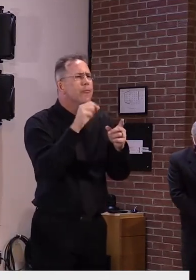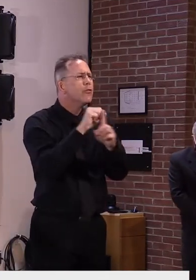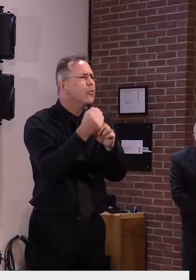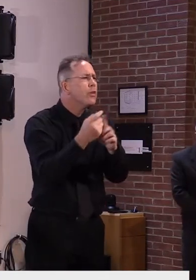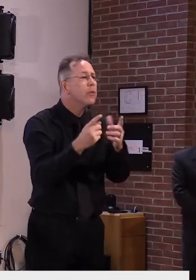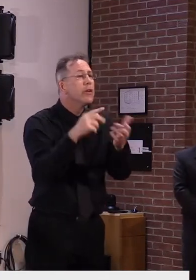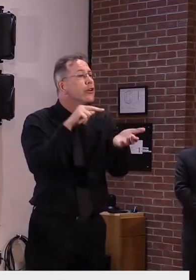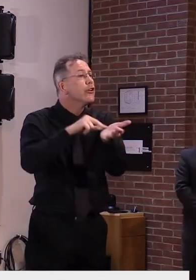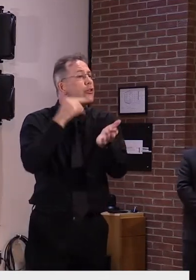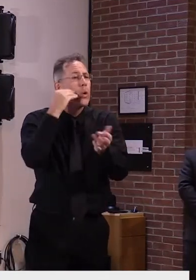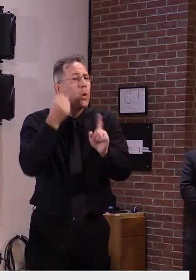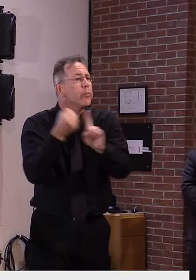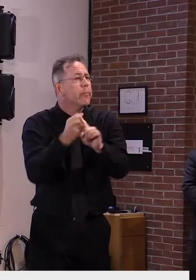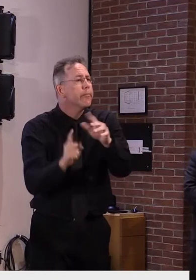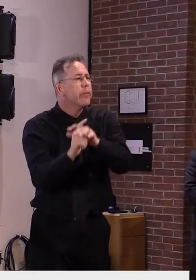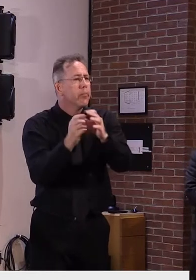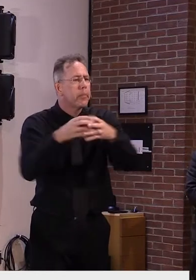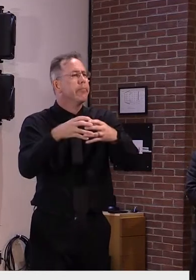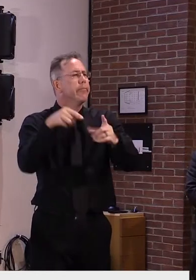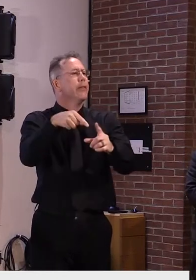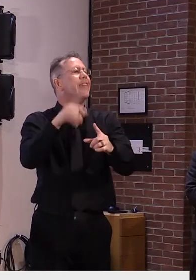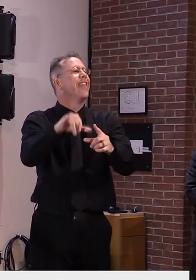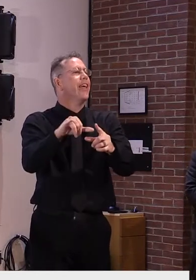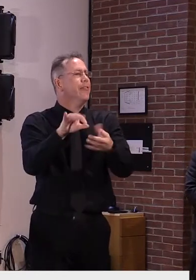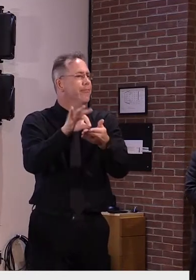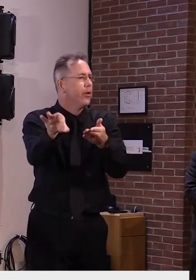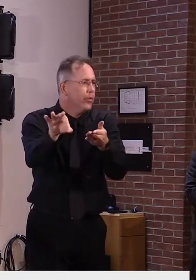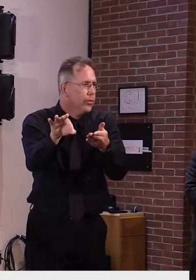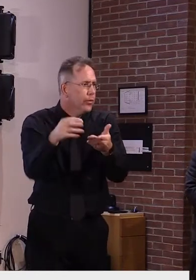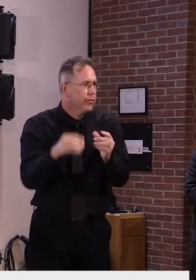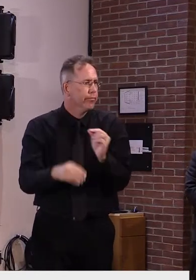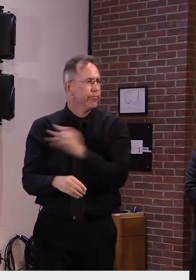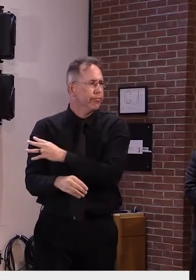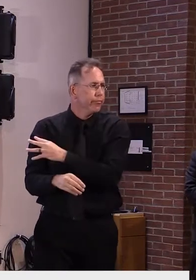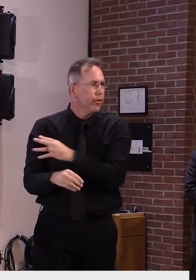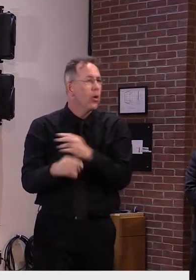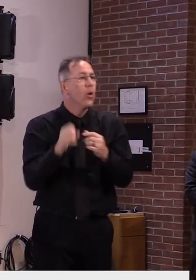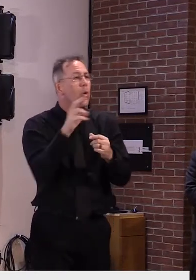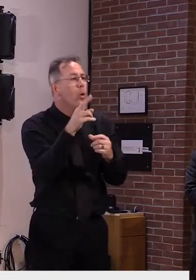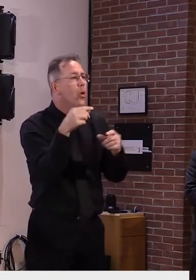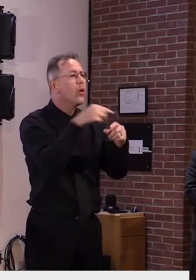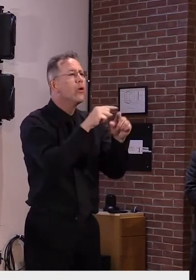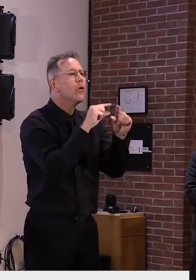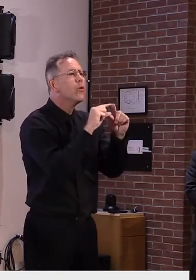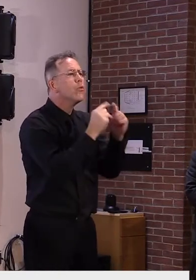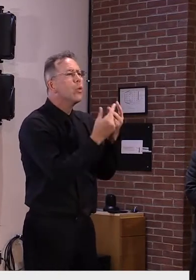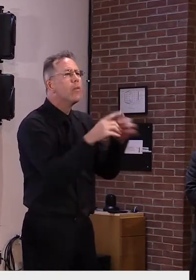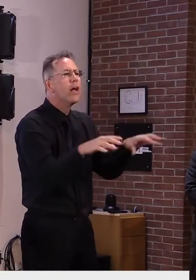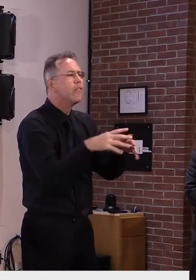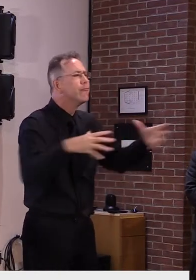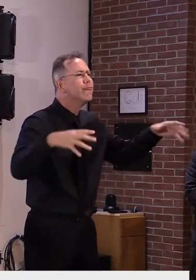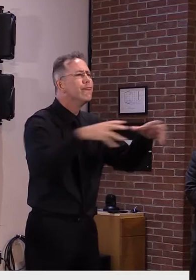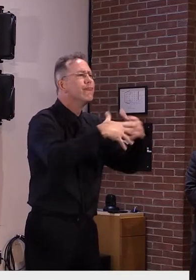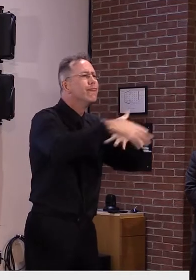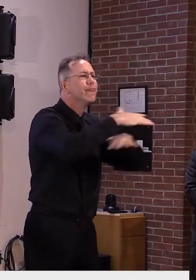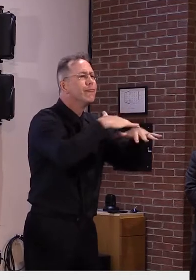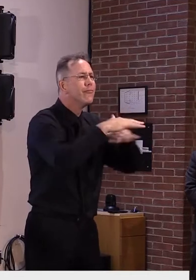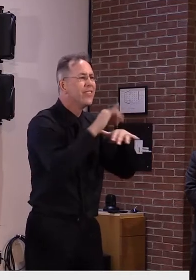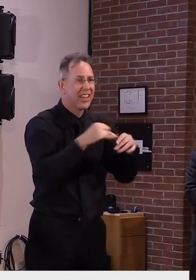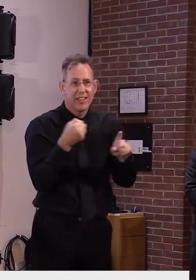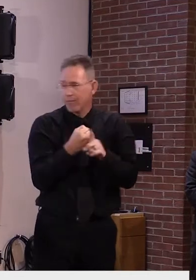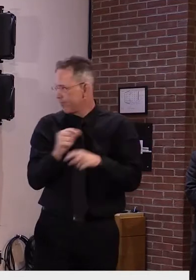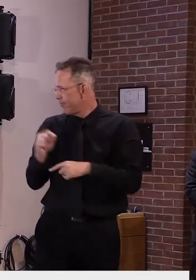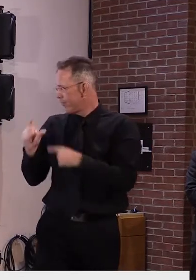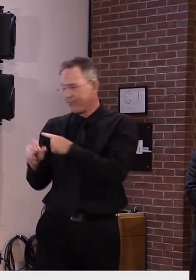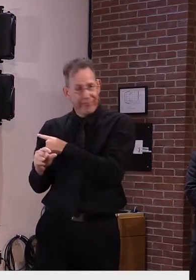or, like now, group activities. In this case, a golf tournament in Bennington, which has led to a small